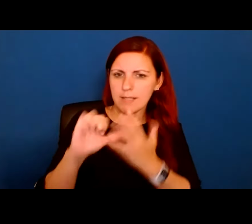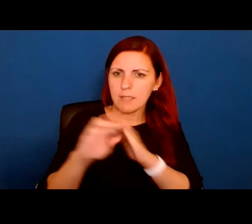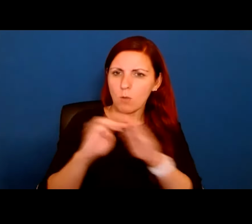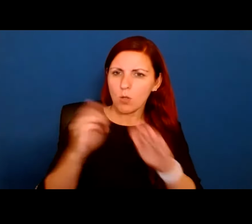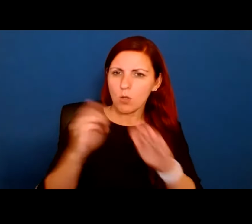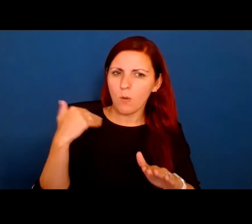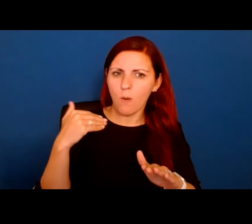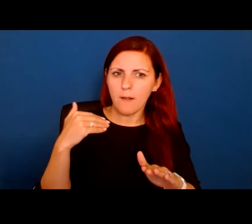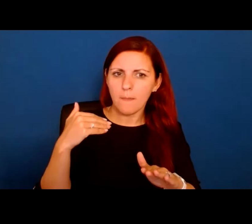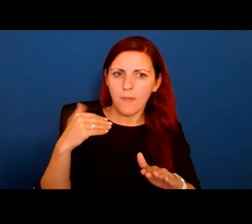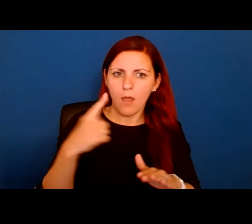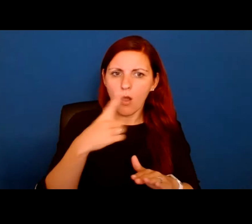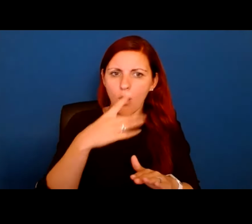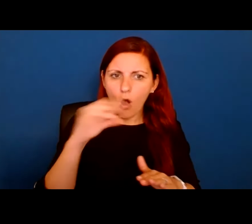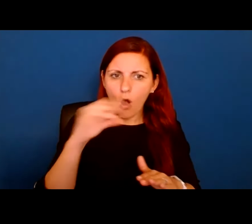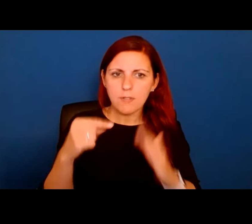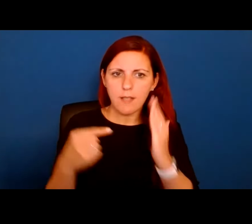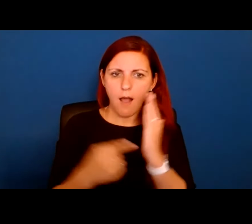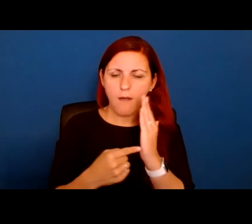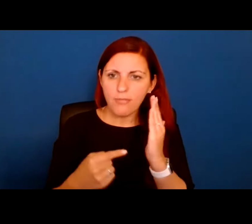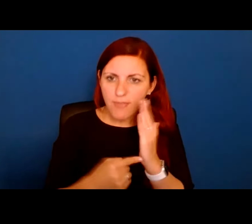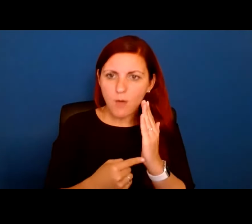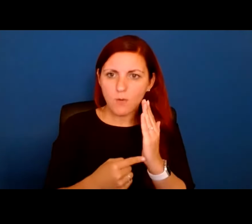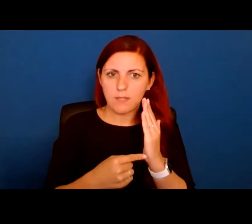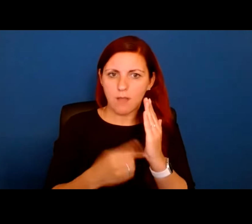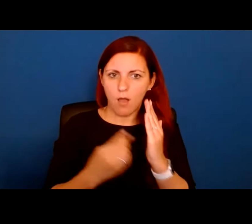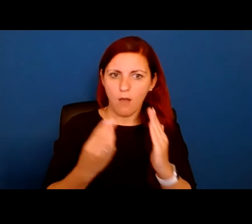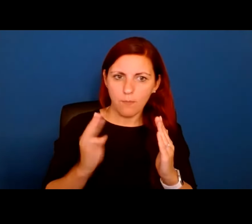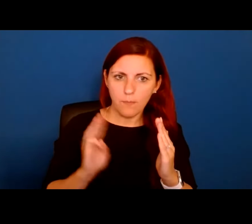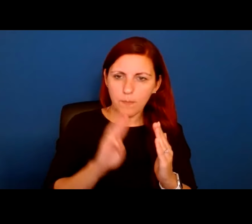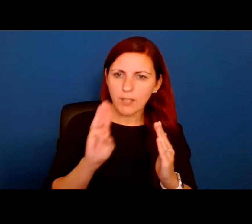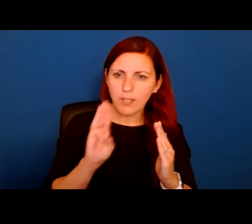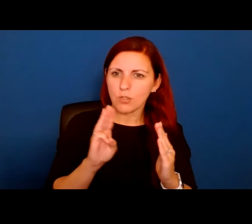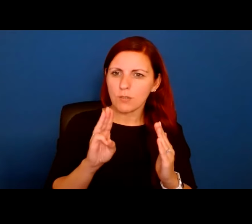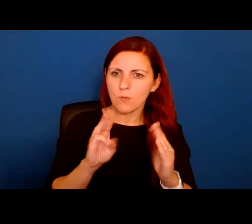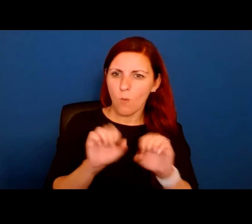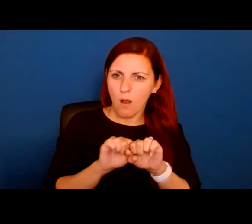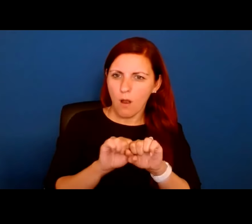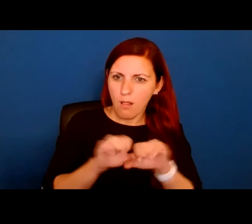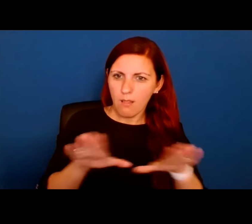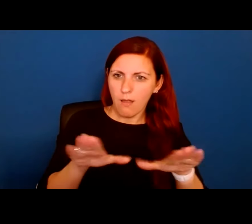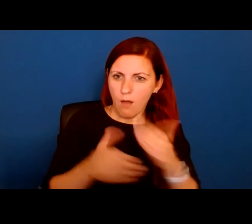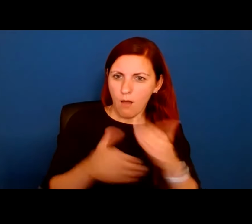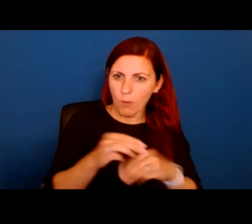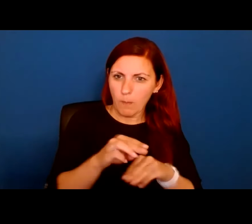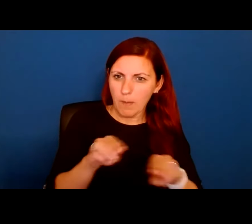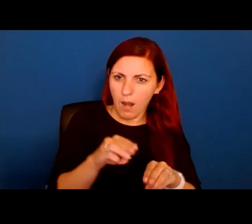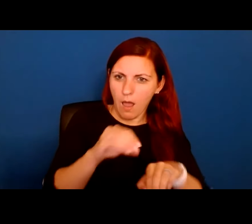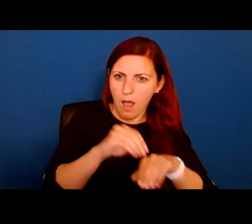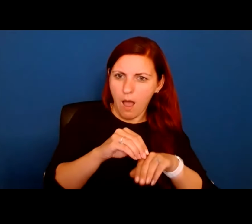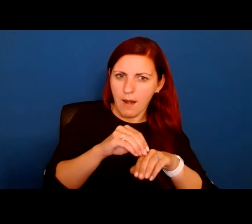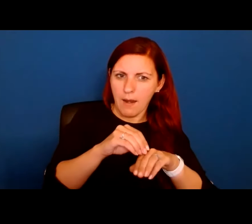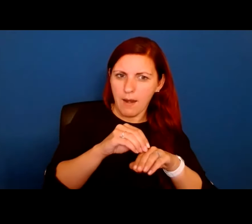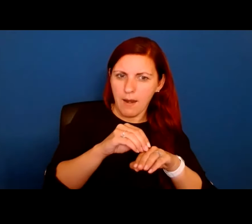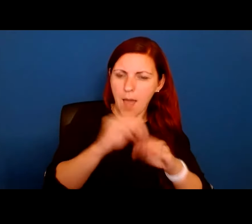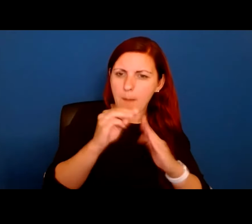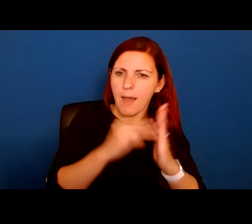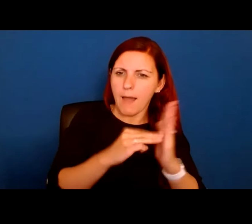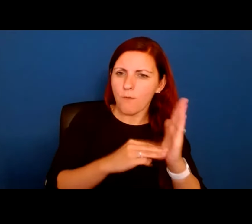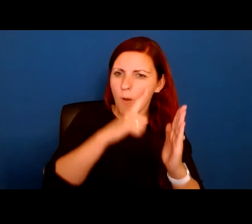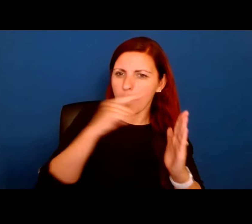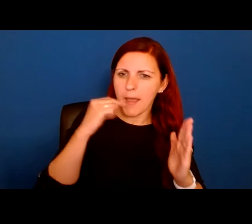of intimate images of Irish women were released online on a platform called Discord without their consent. Some of the images were leaked from private